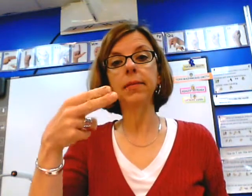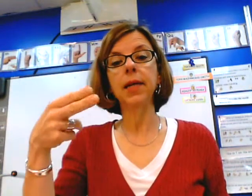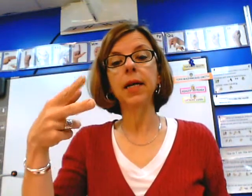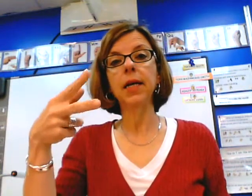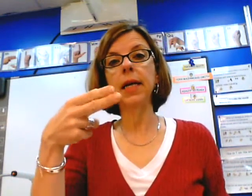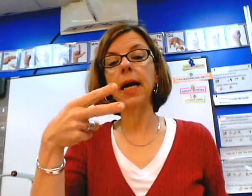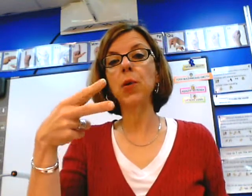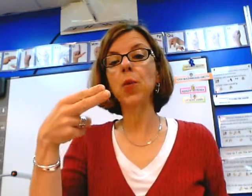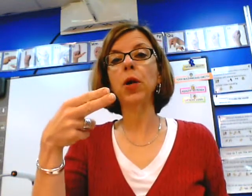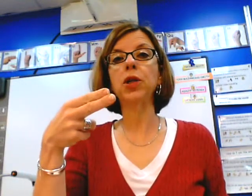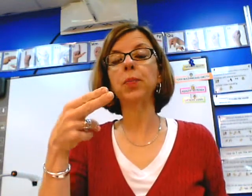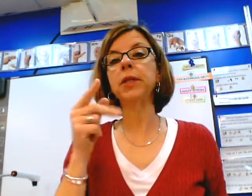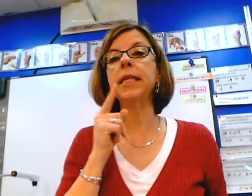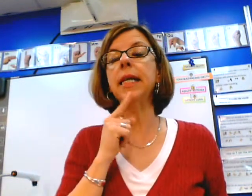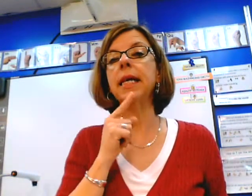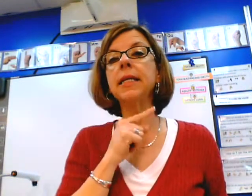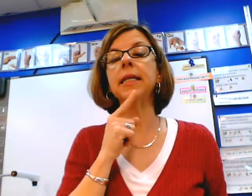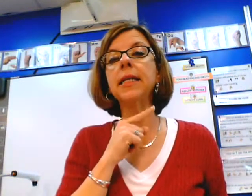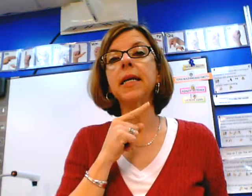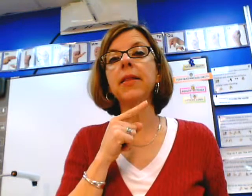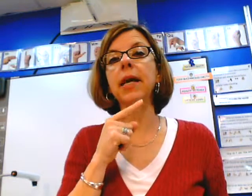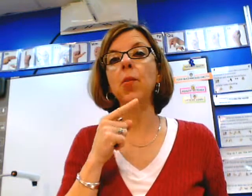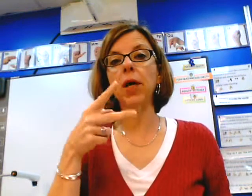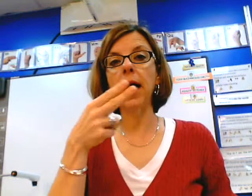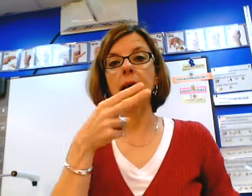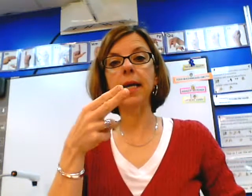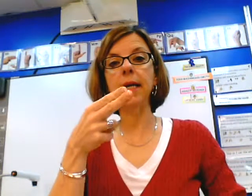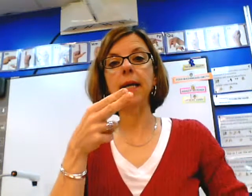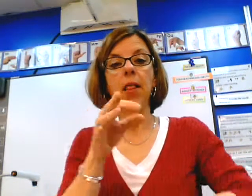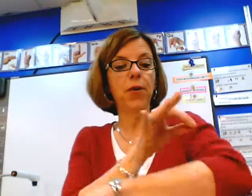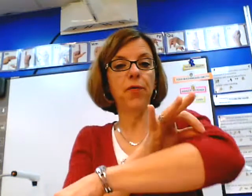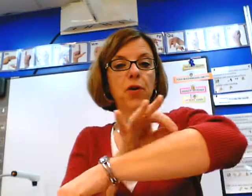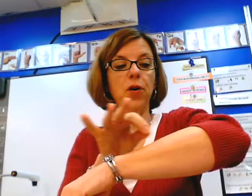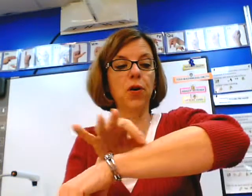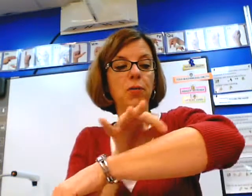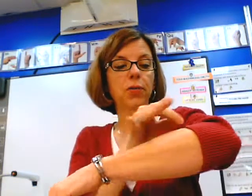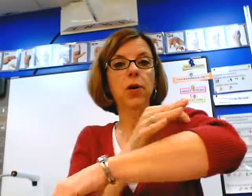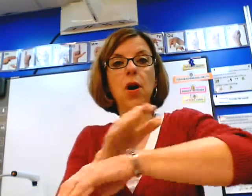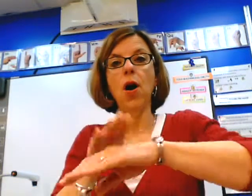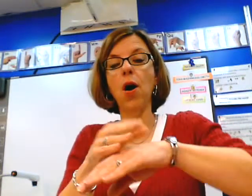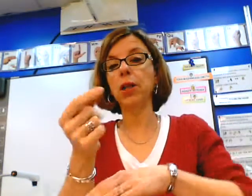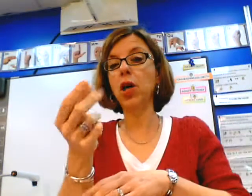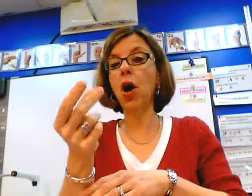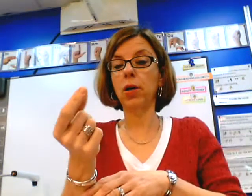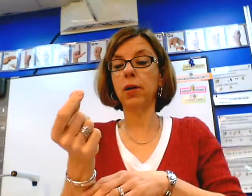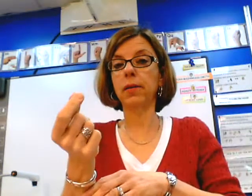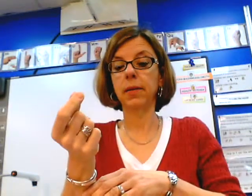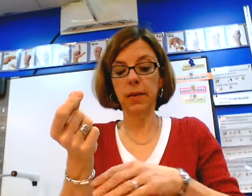cutting. We're going to pretend that we're cutting the fur on a